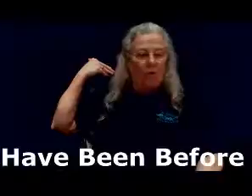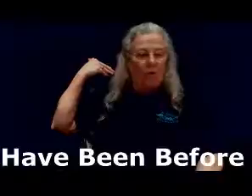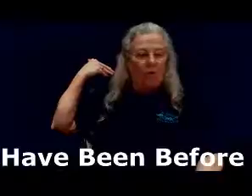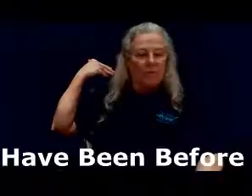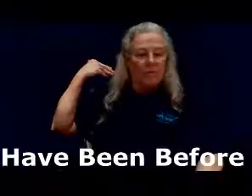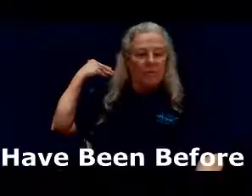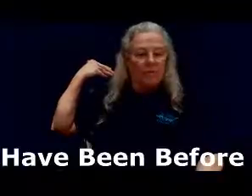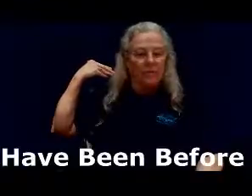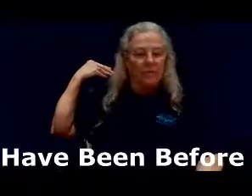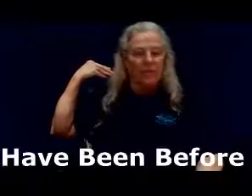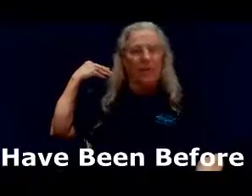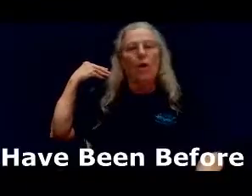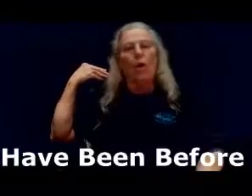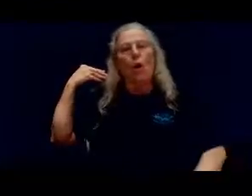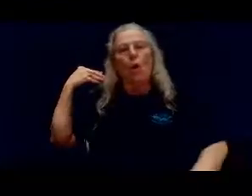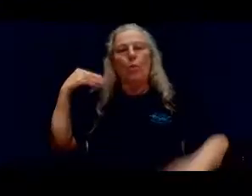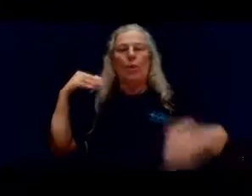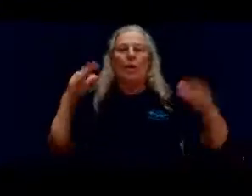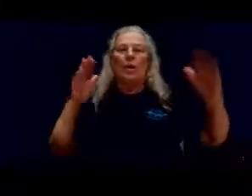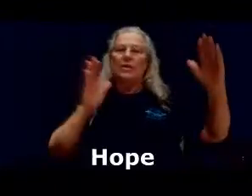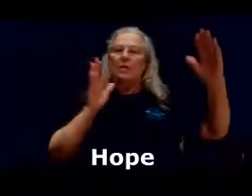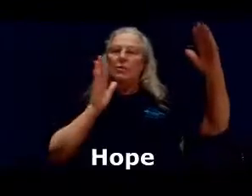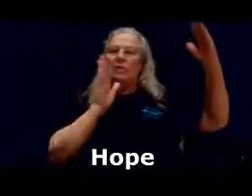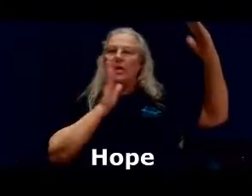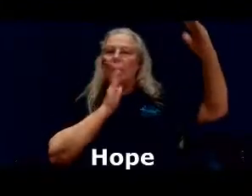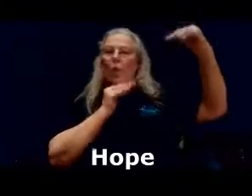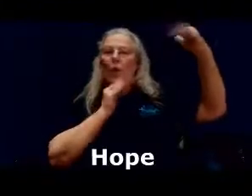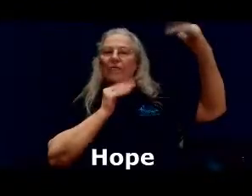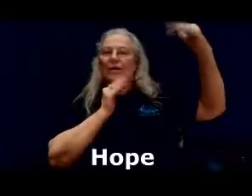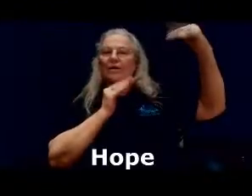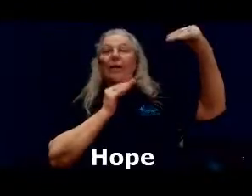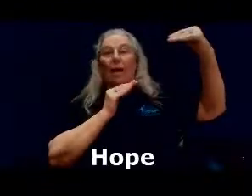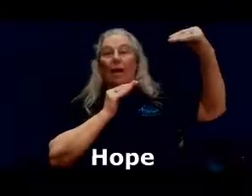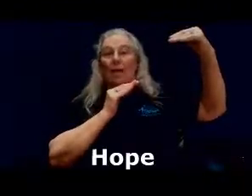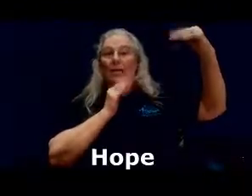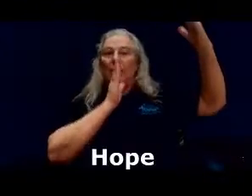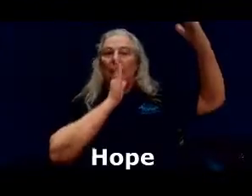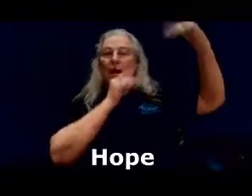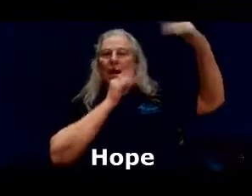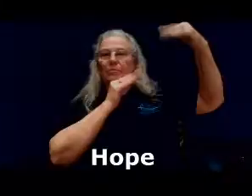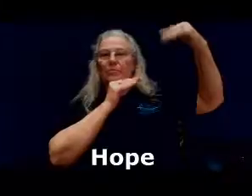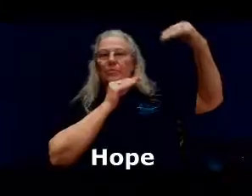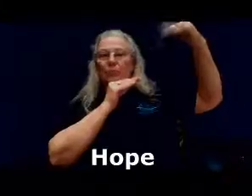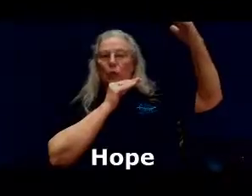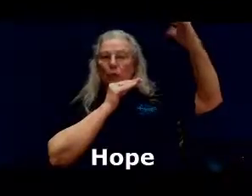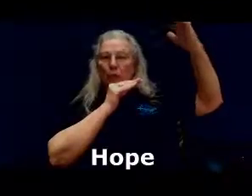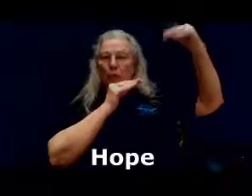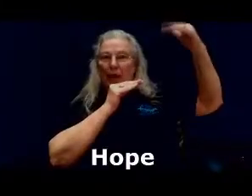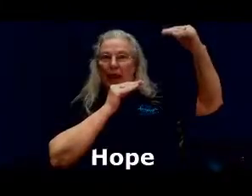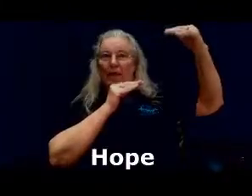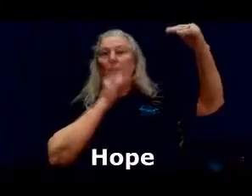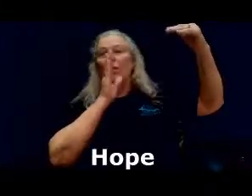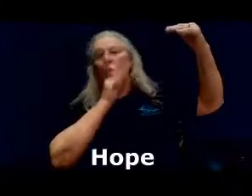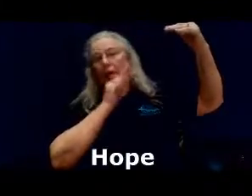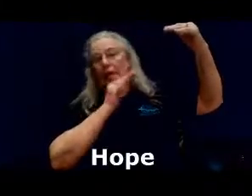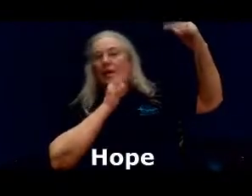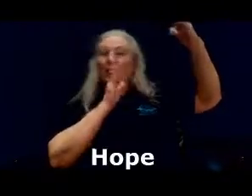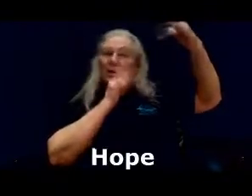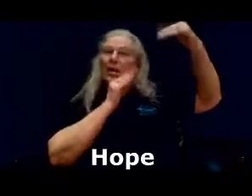Before. Hope, it's almost like you're waving to God. So you have one hand up here, one hand down here,